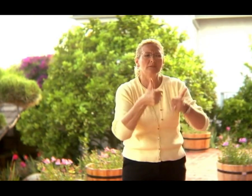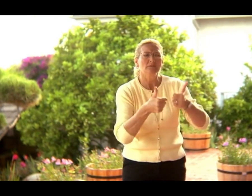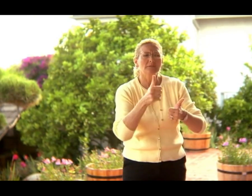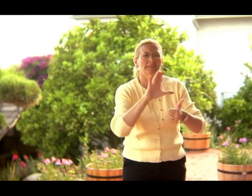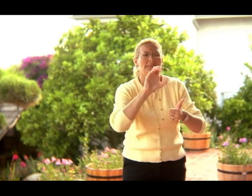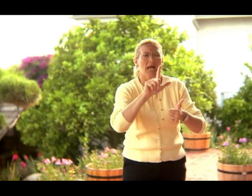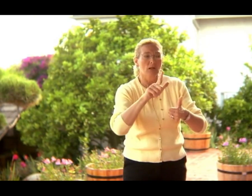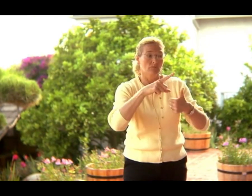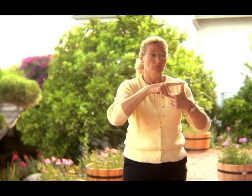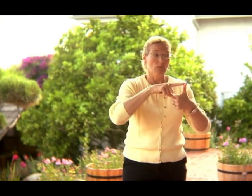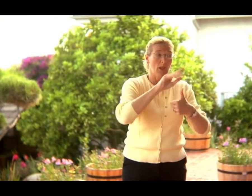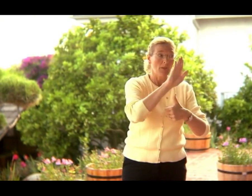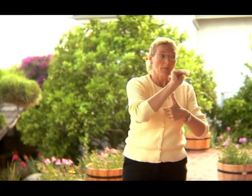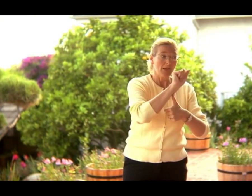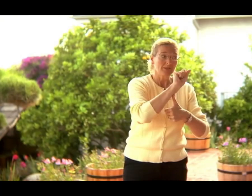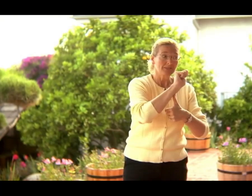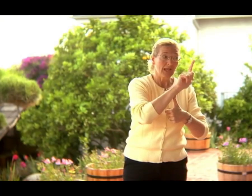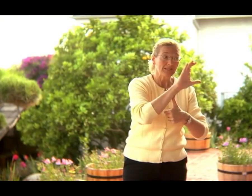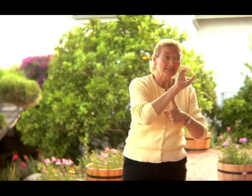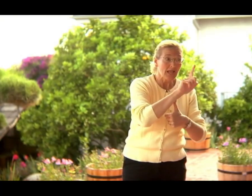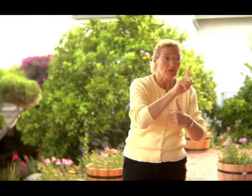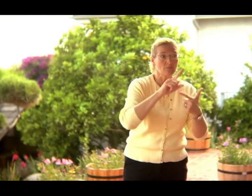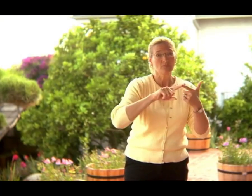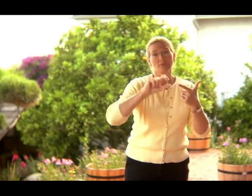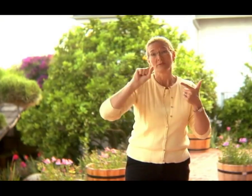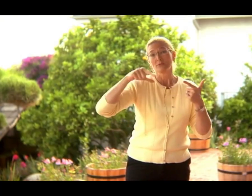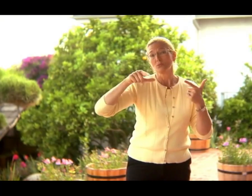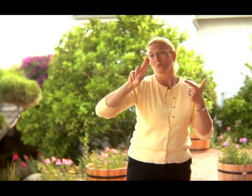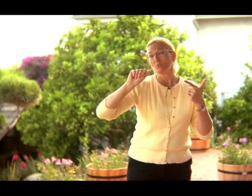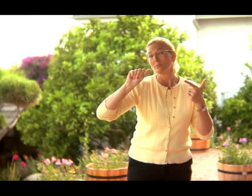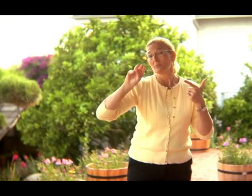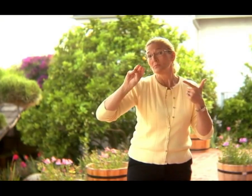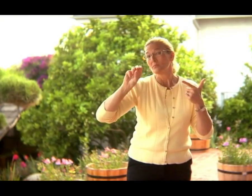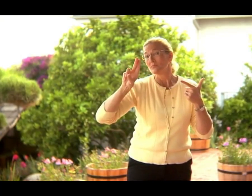cells, squamous cells, melanoma, or another kind of skin cancer.